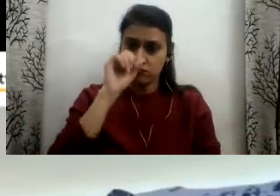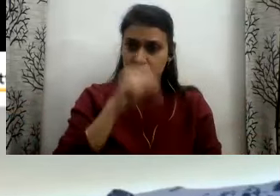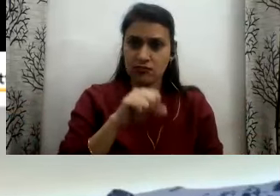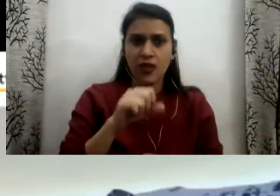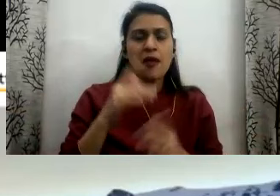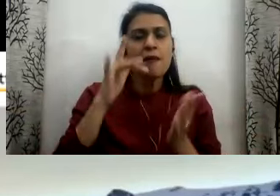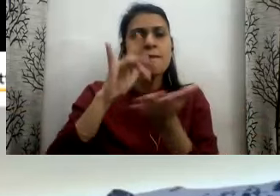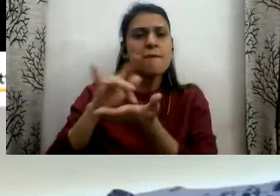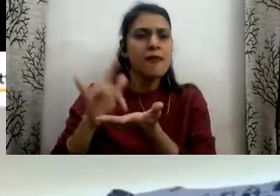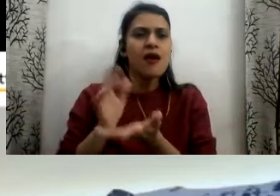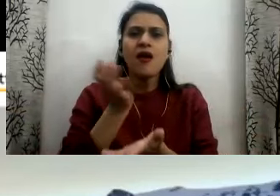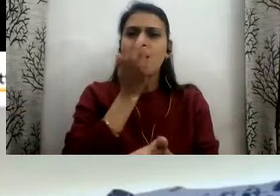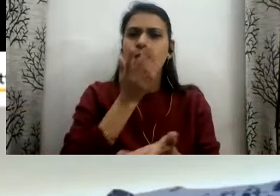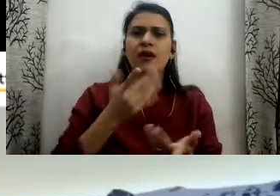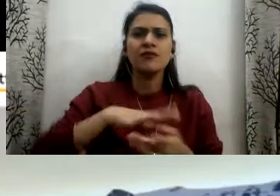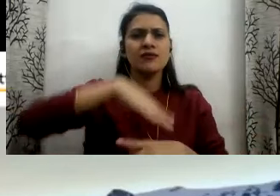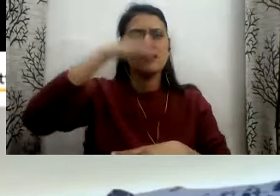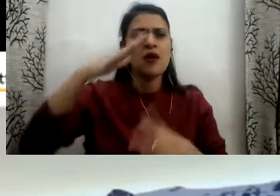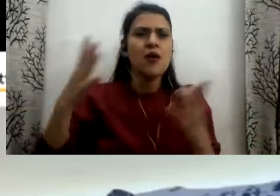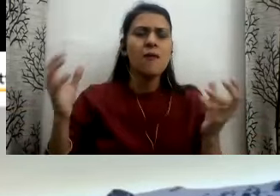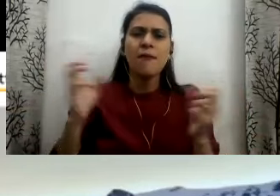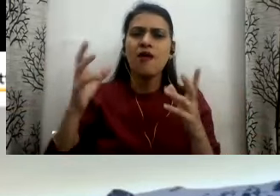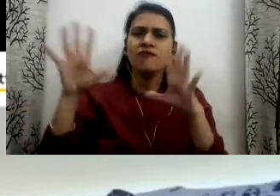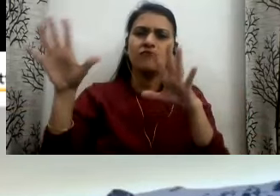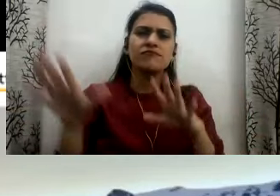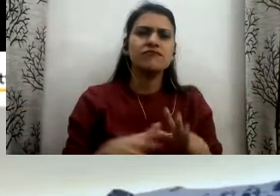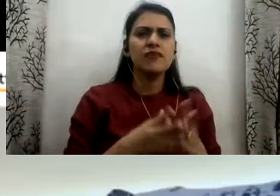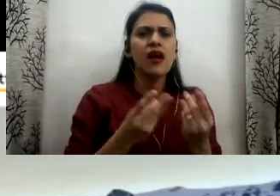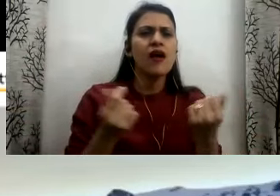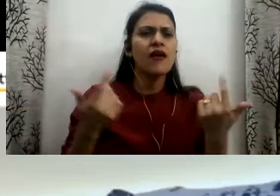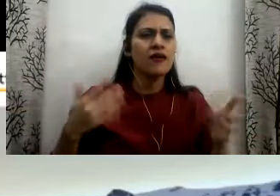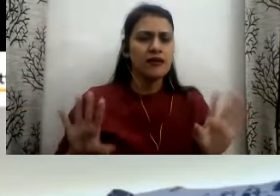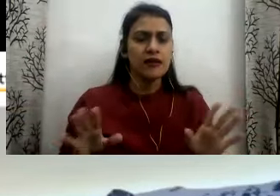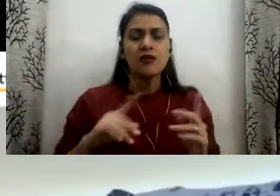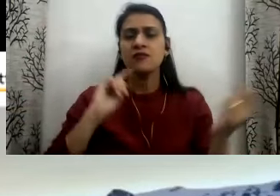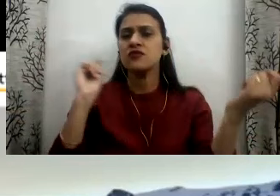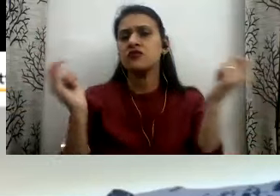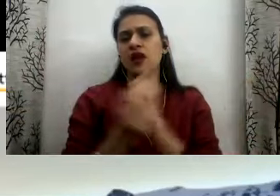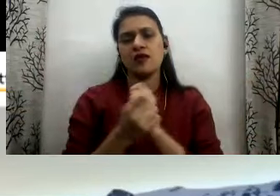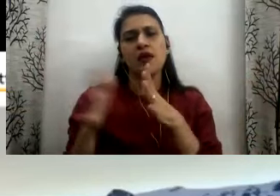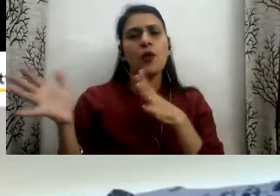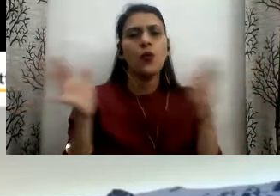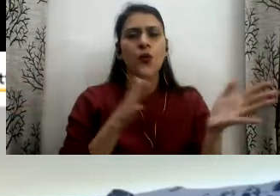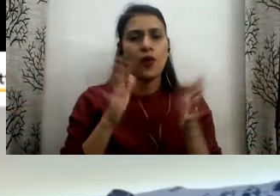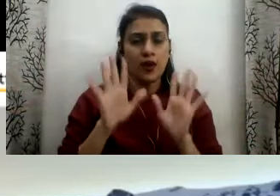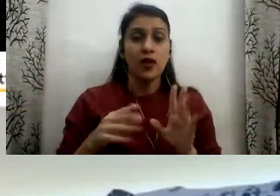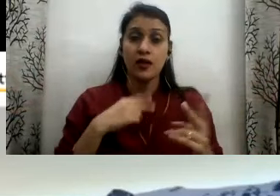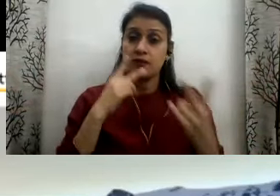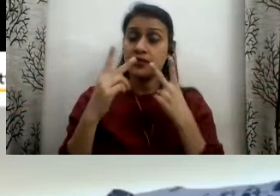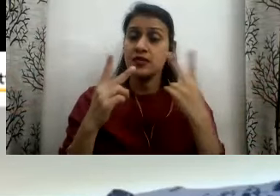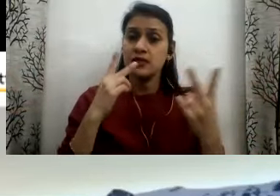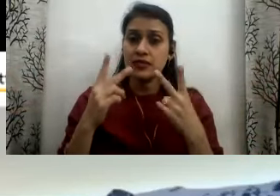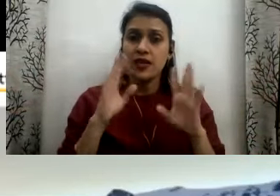glaciers, lots of tragedies with related to climate change. I've used a visual, which is from